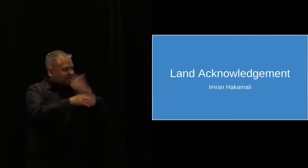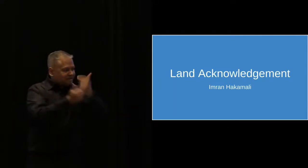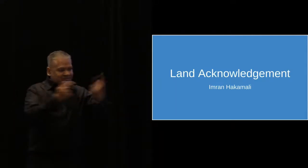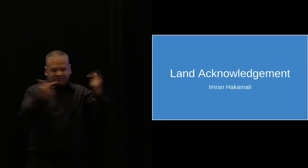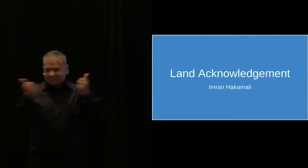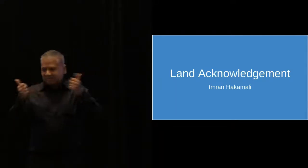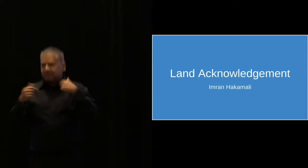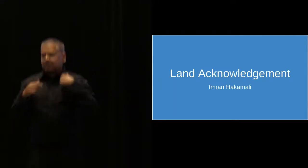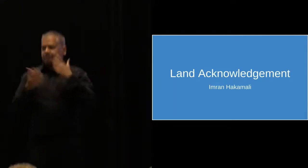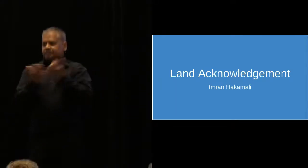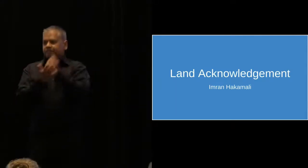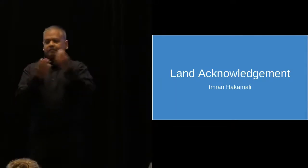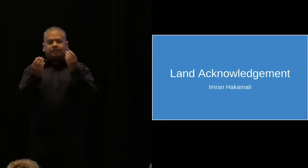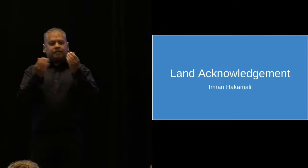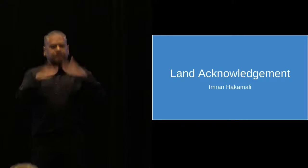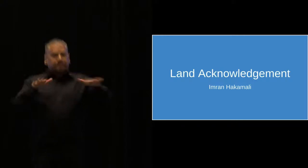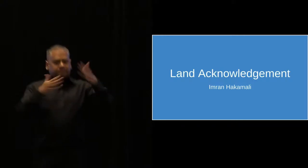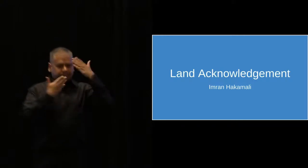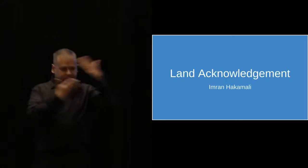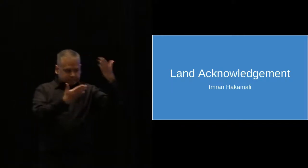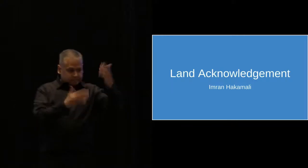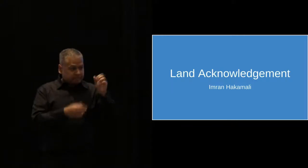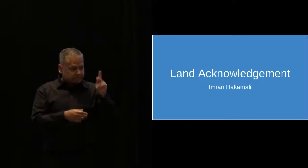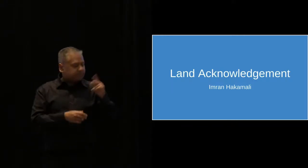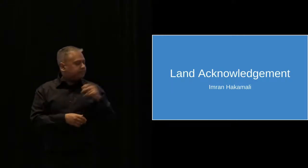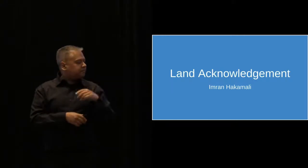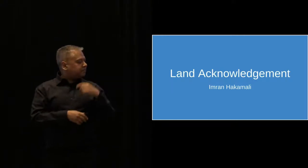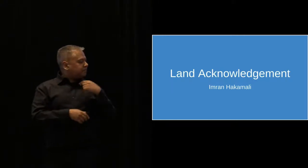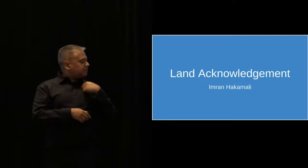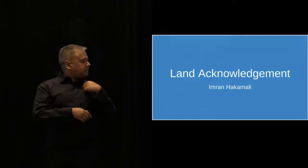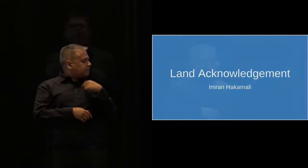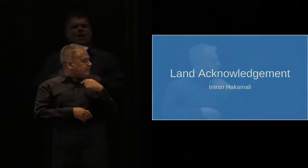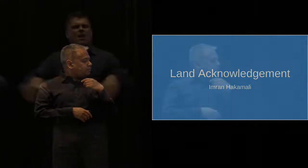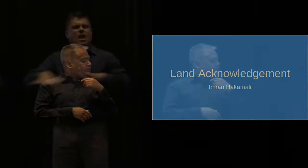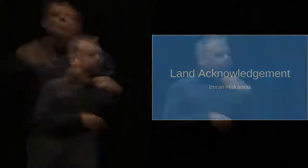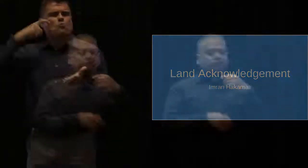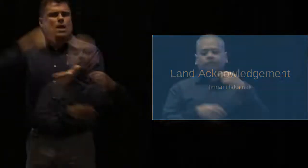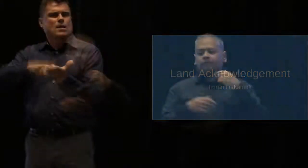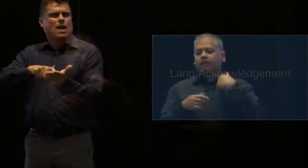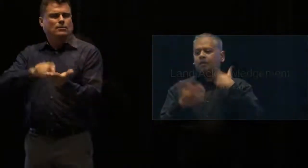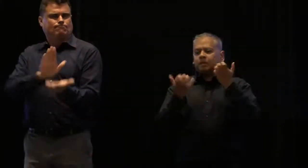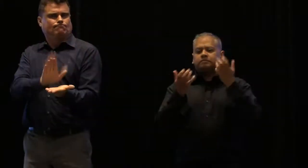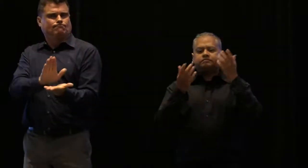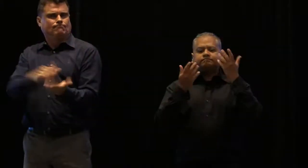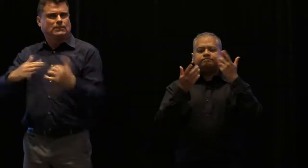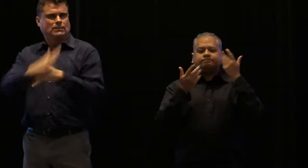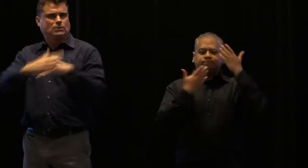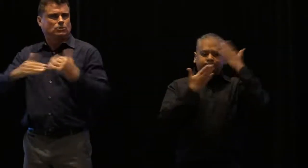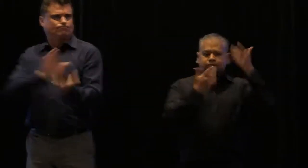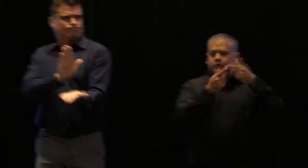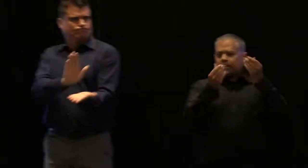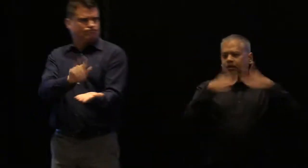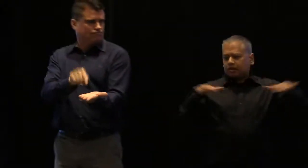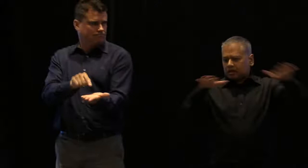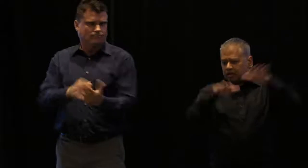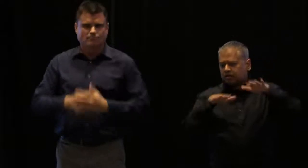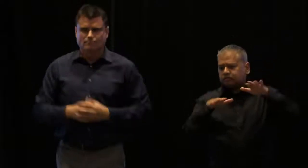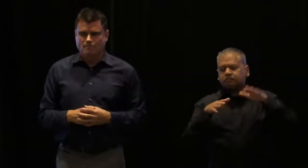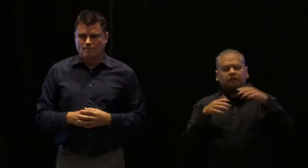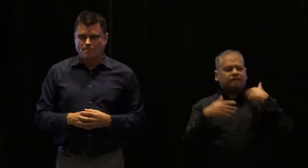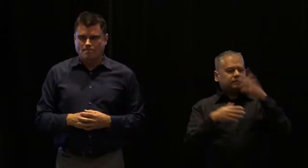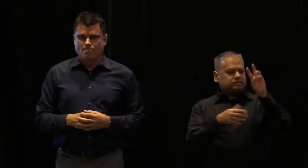All right. Good evening, everyone. I want to give a land acknowledgement this evening.